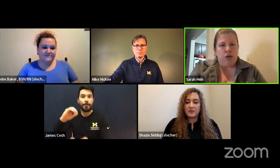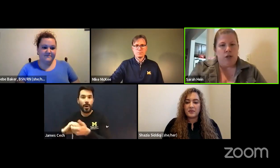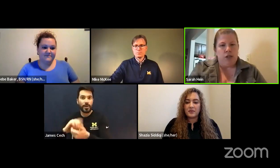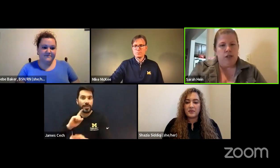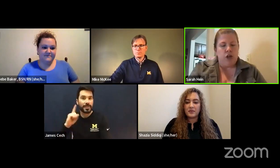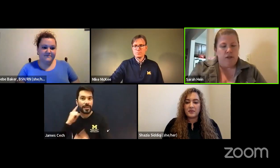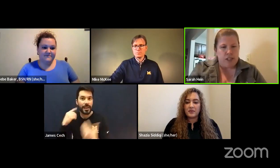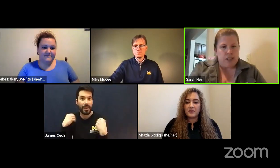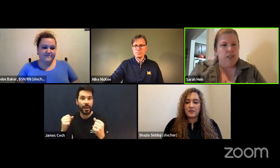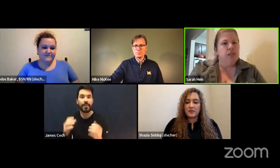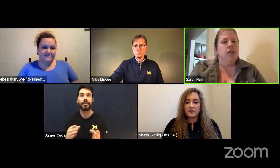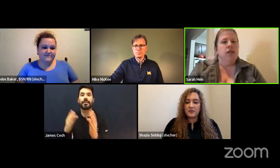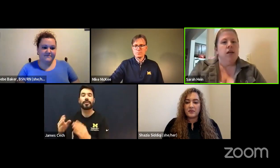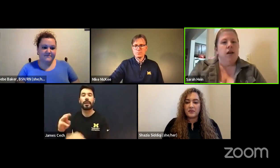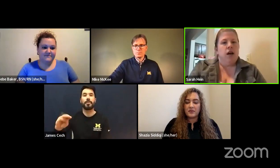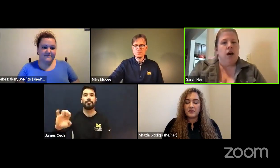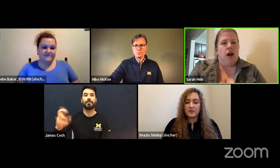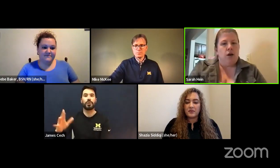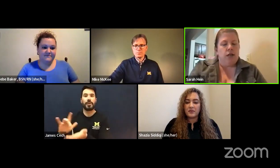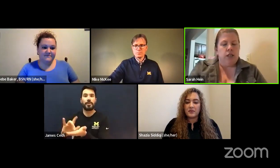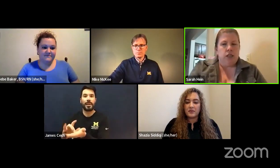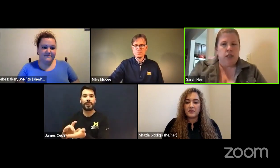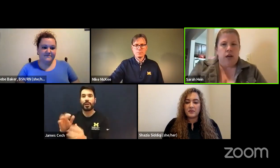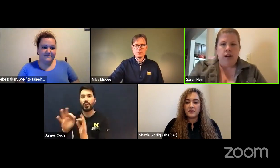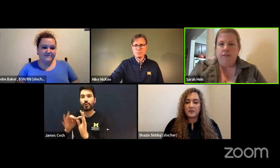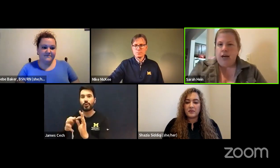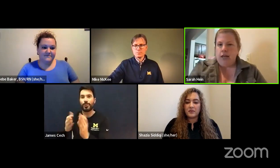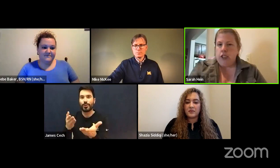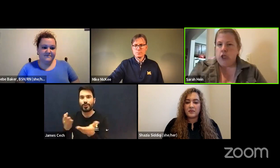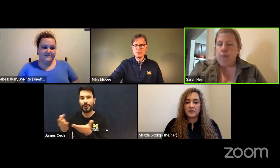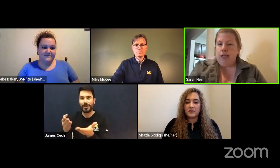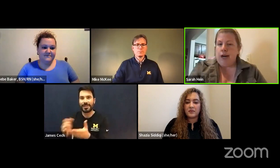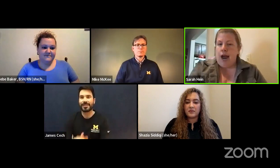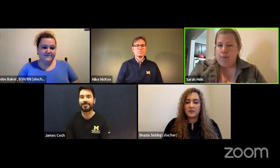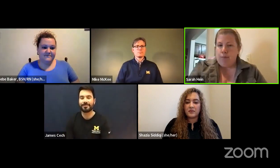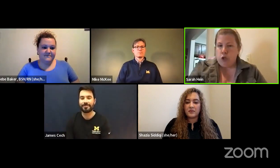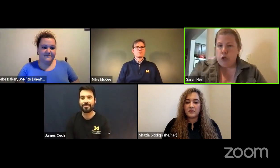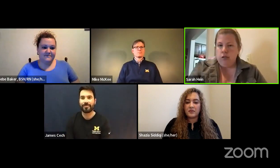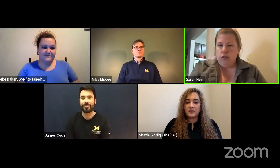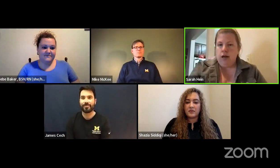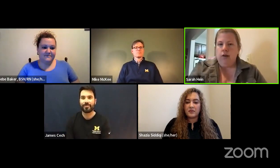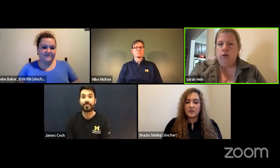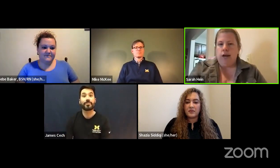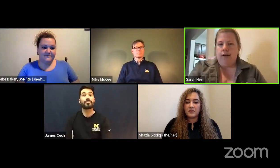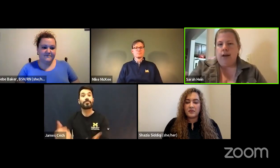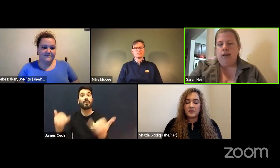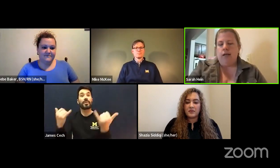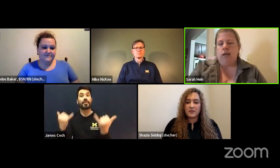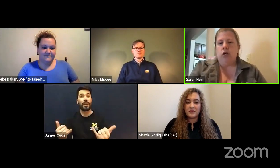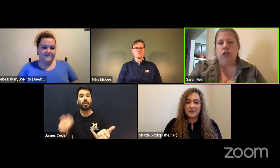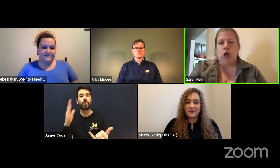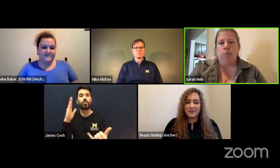Interpreter Services. This event is going to be captioned, and we have ASL